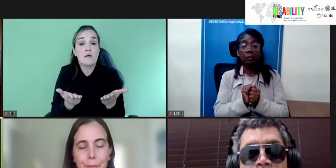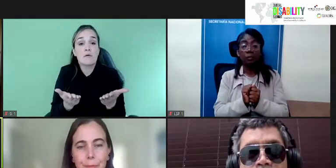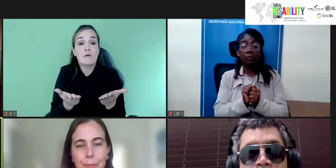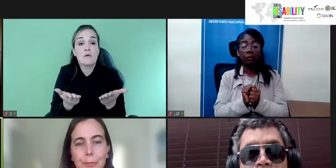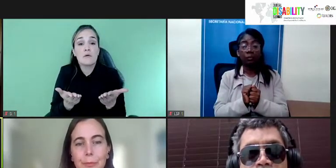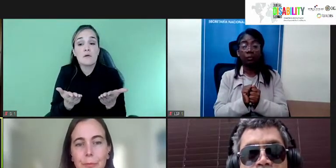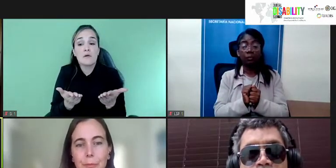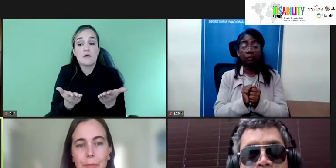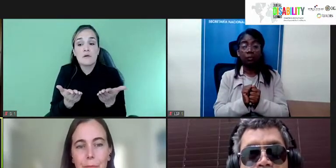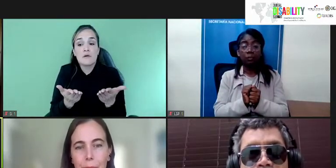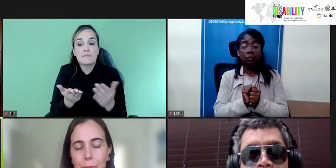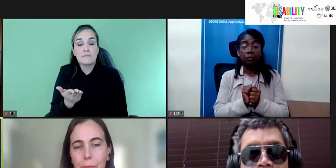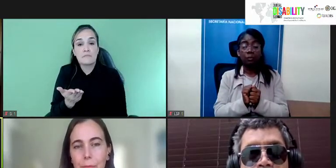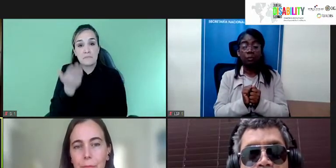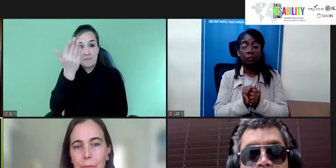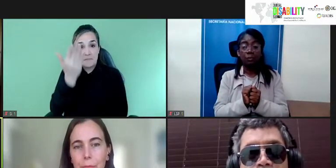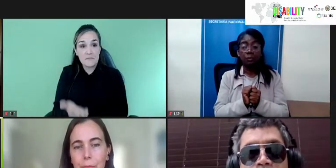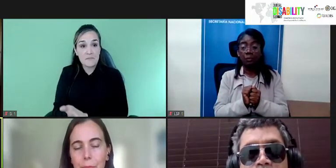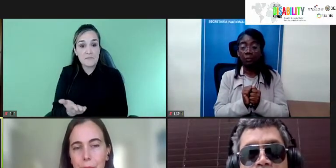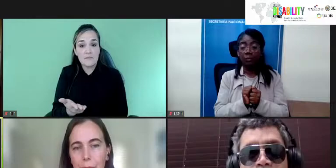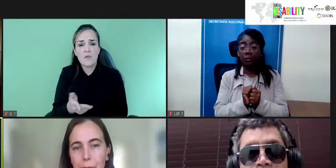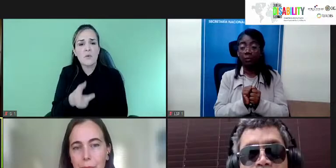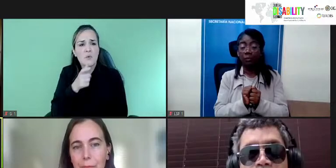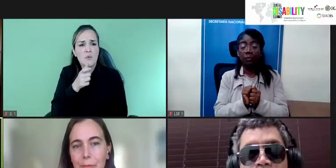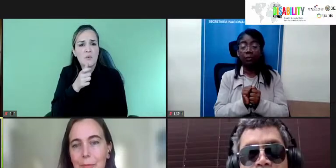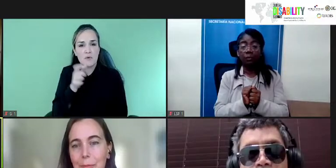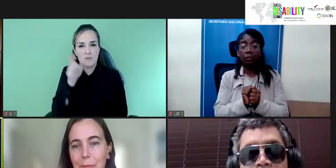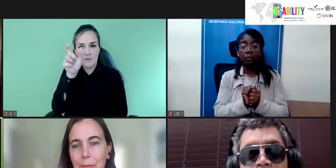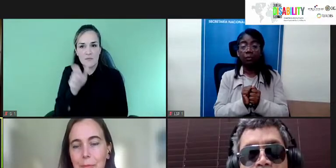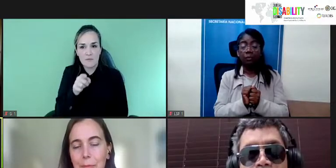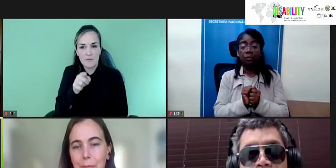and i am going to give the floor to our moderator